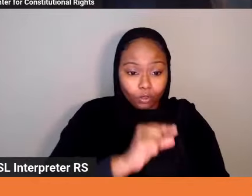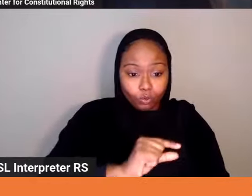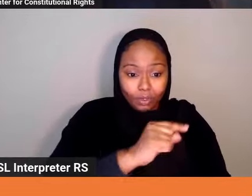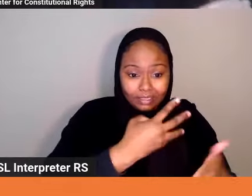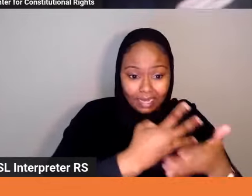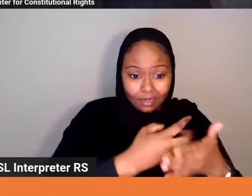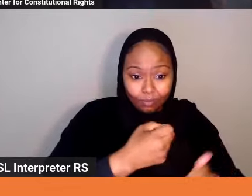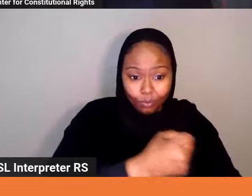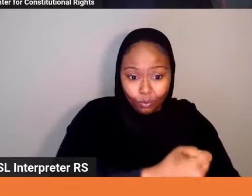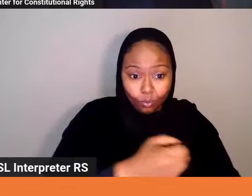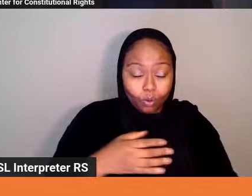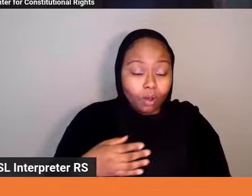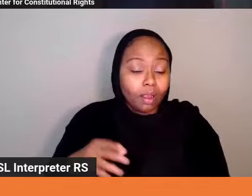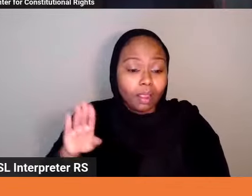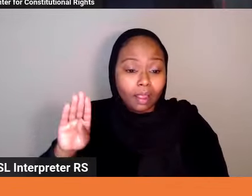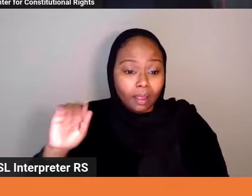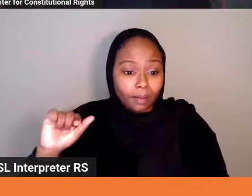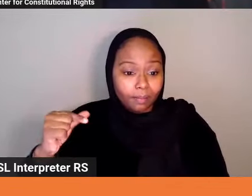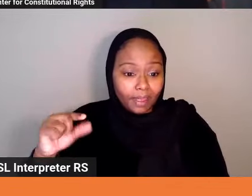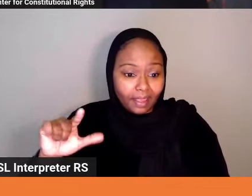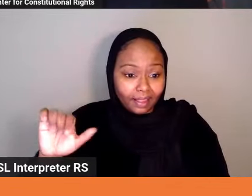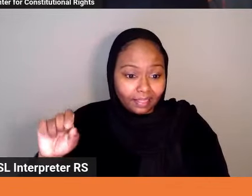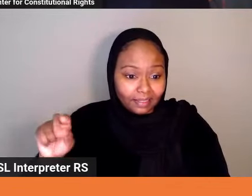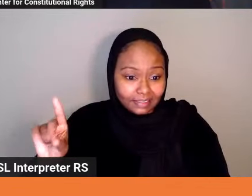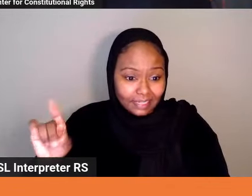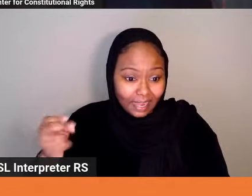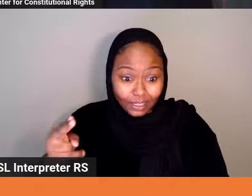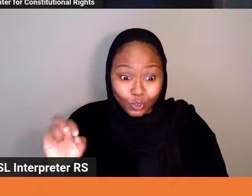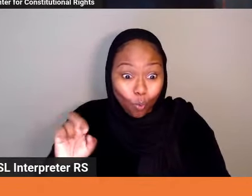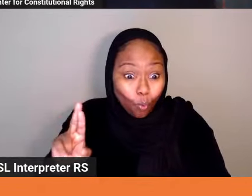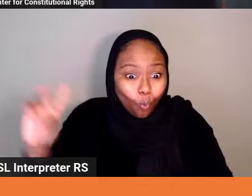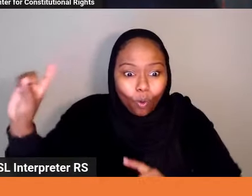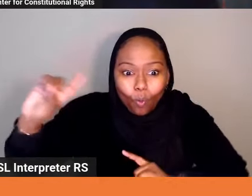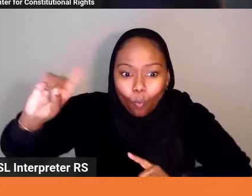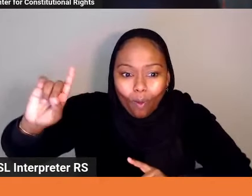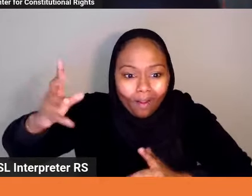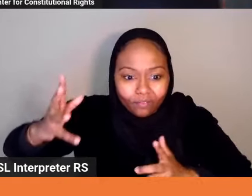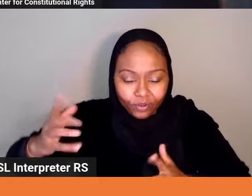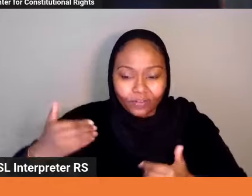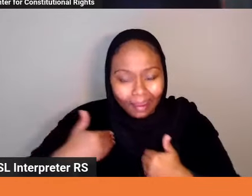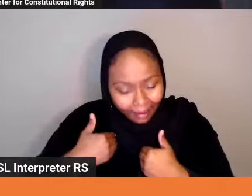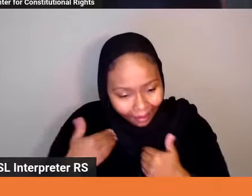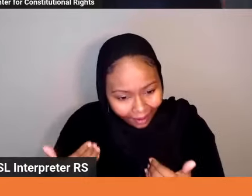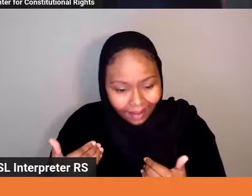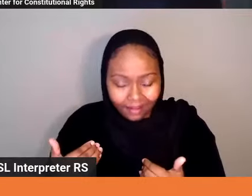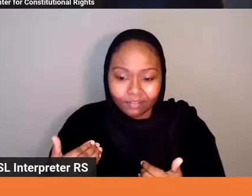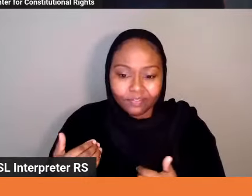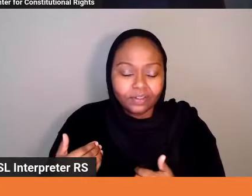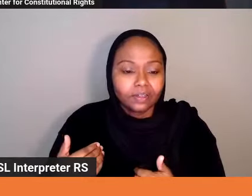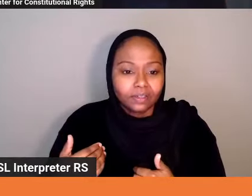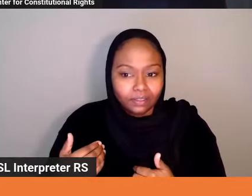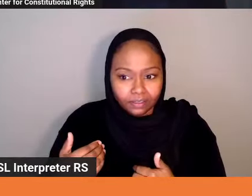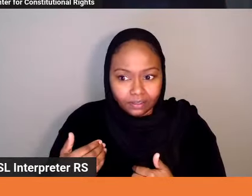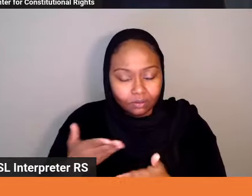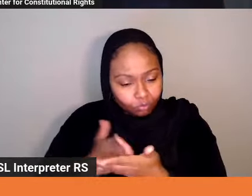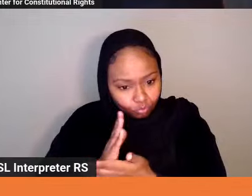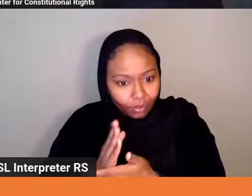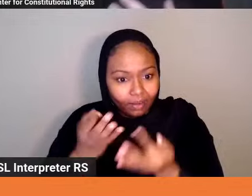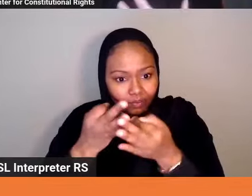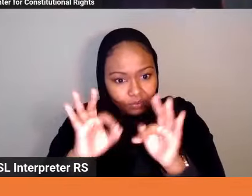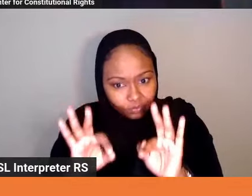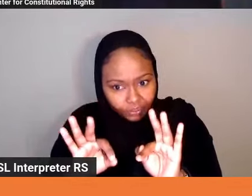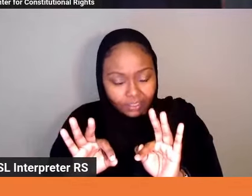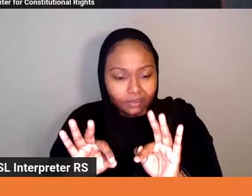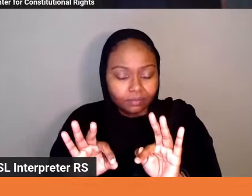in Bangladesh or wherever it may be, has the inherent right to freedom, equality, dignity, and